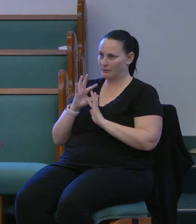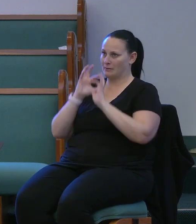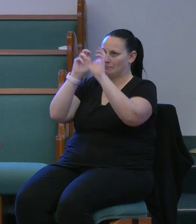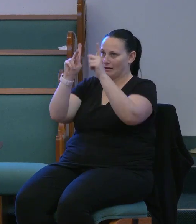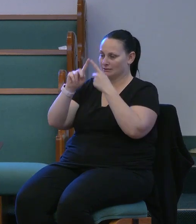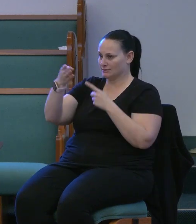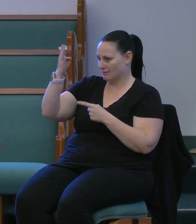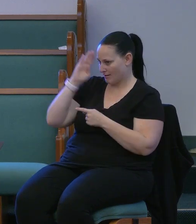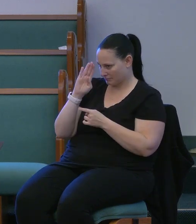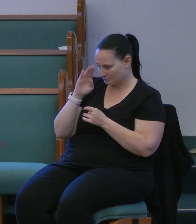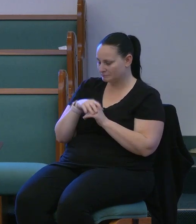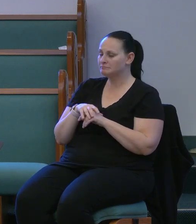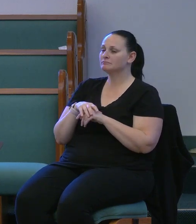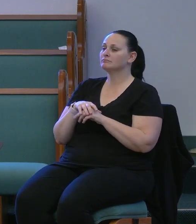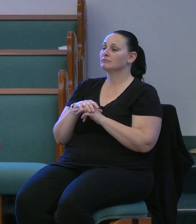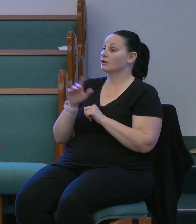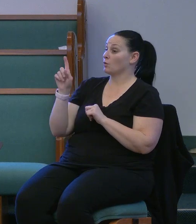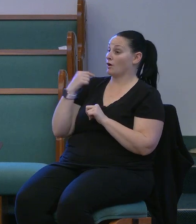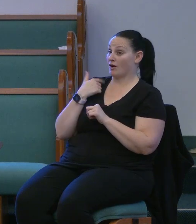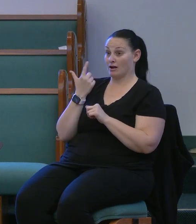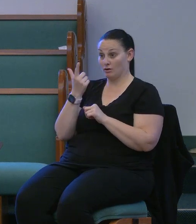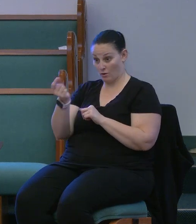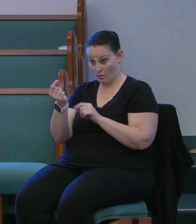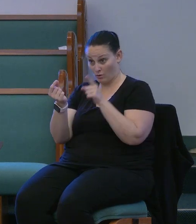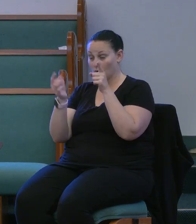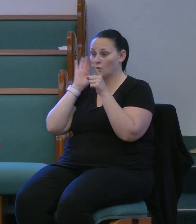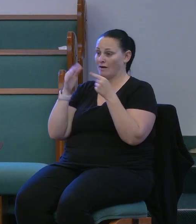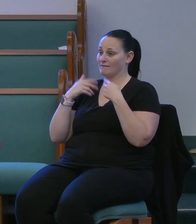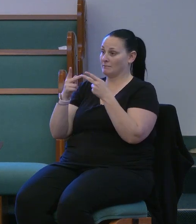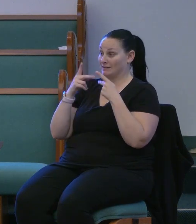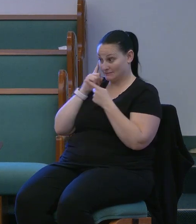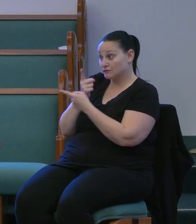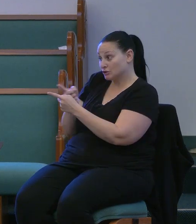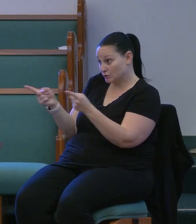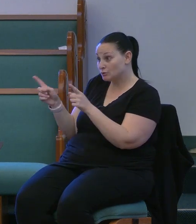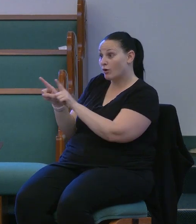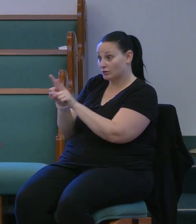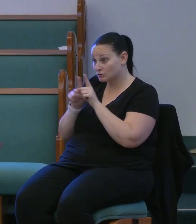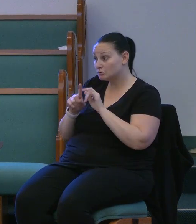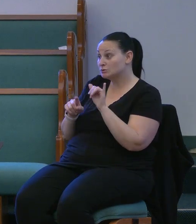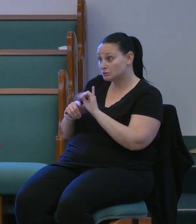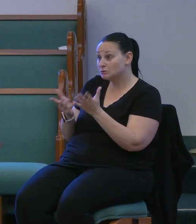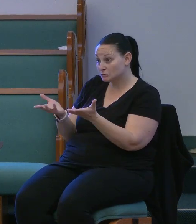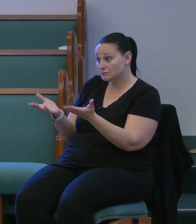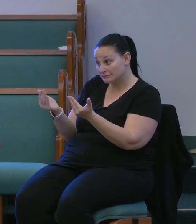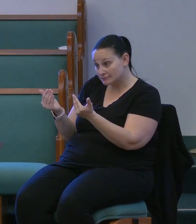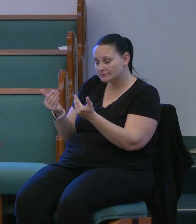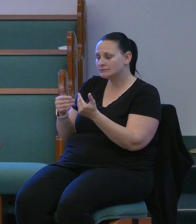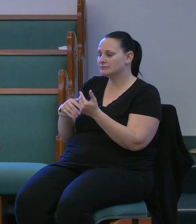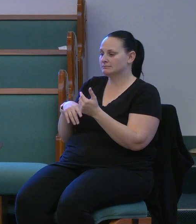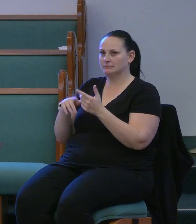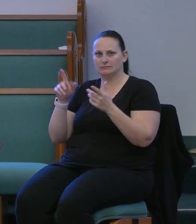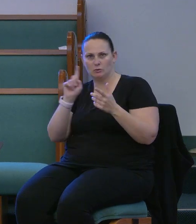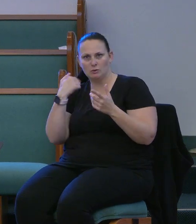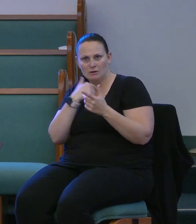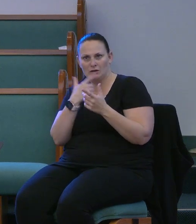God. Where I go, there will be a place for you also. Where do we go